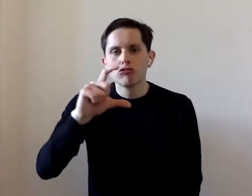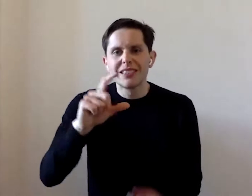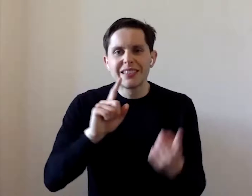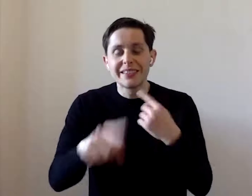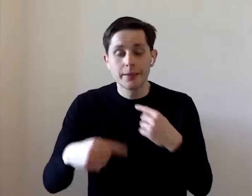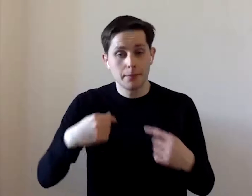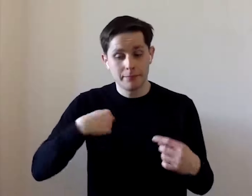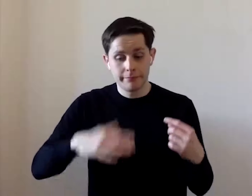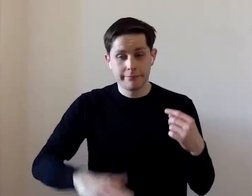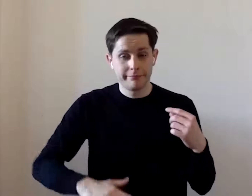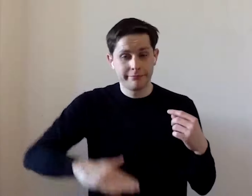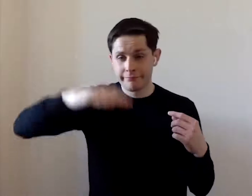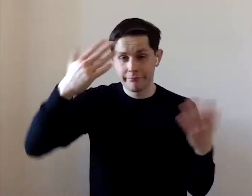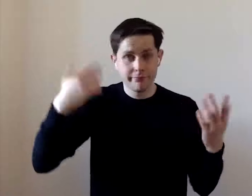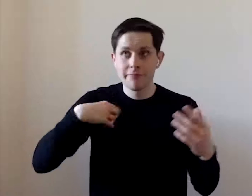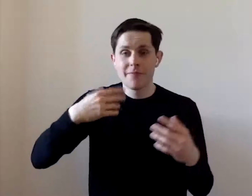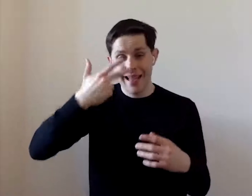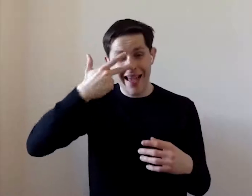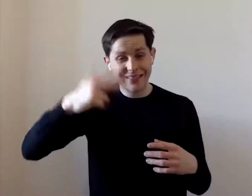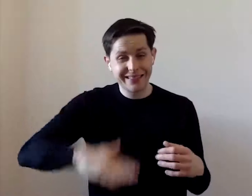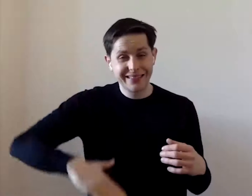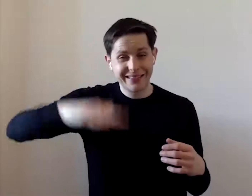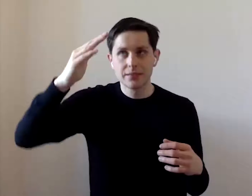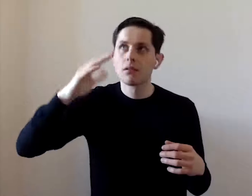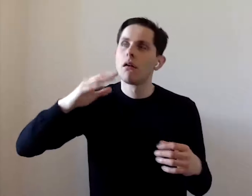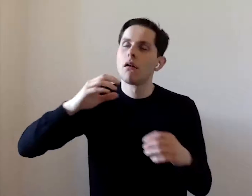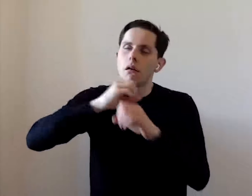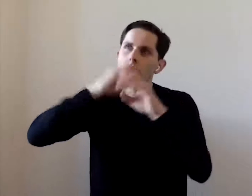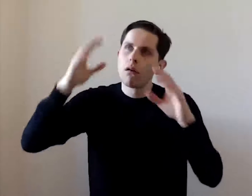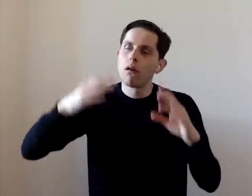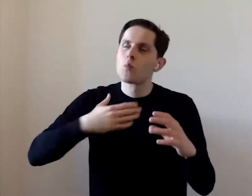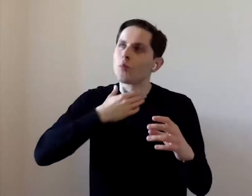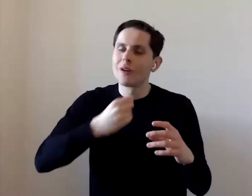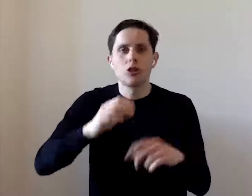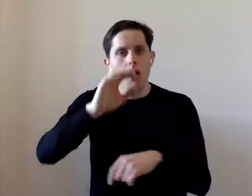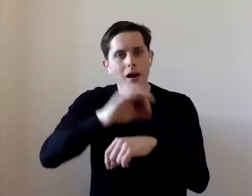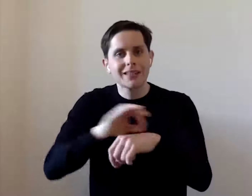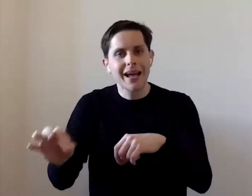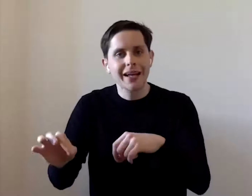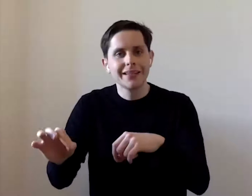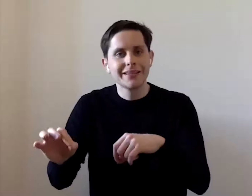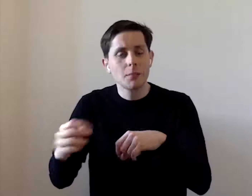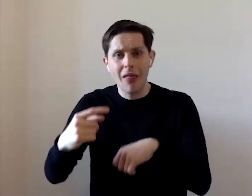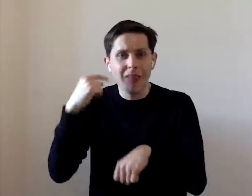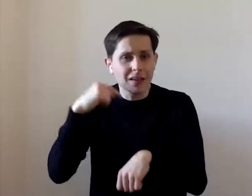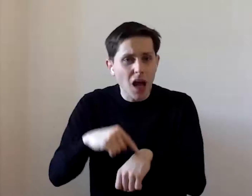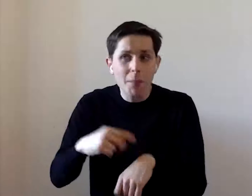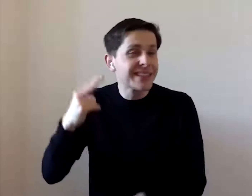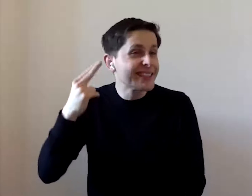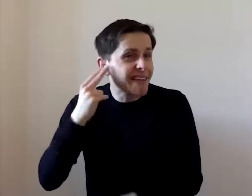In some regards, when I was thinking about architecture, you know, when I was very little, I thought, yes, my dream is to become an architect from